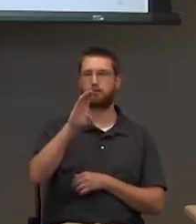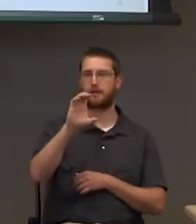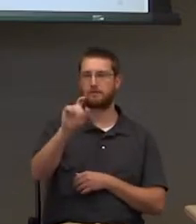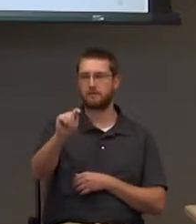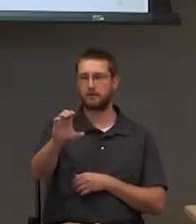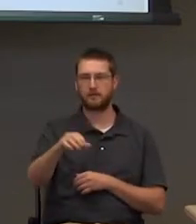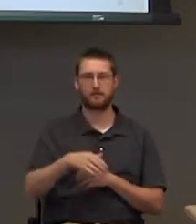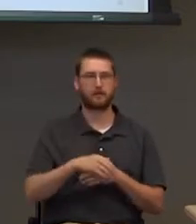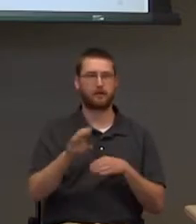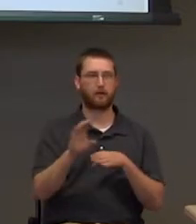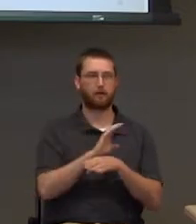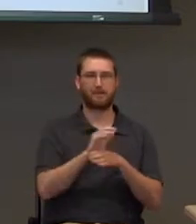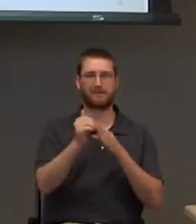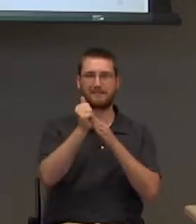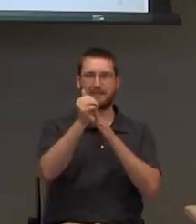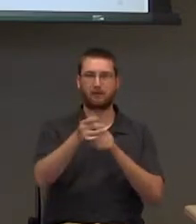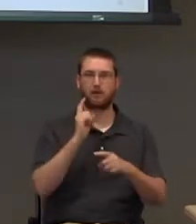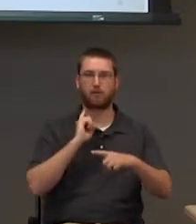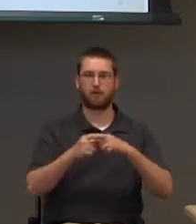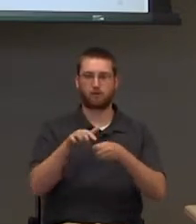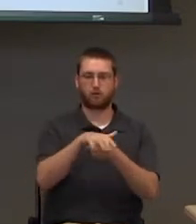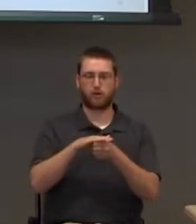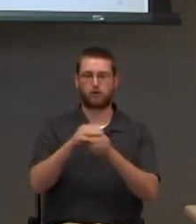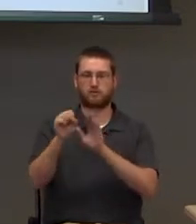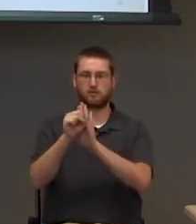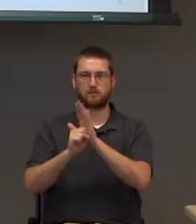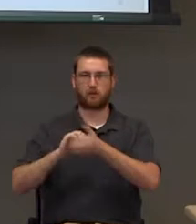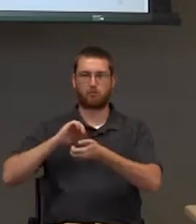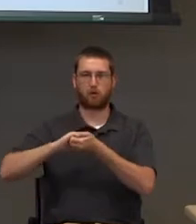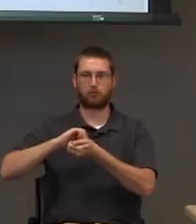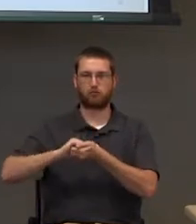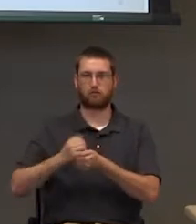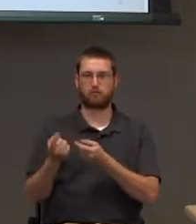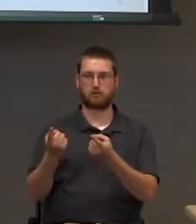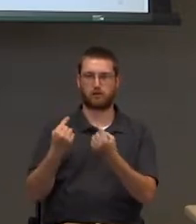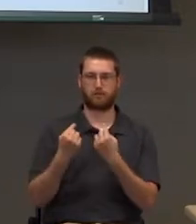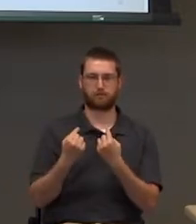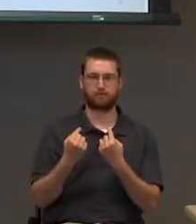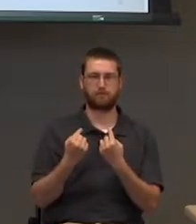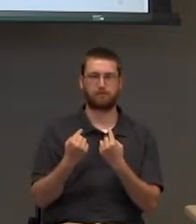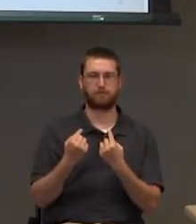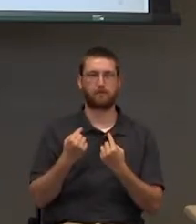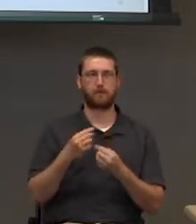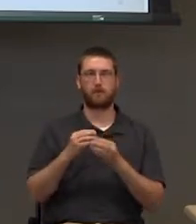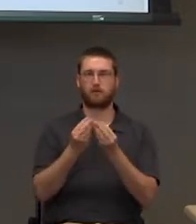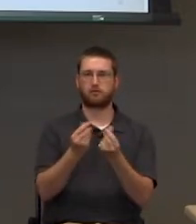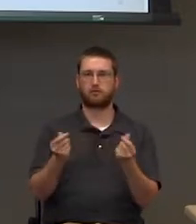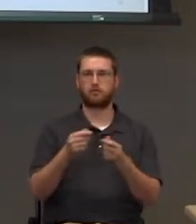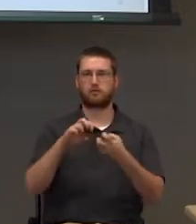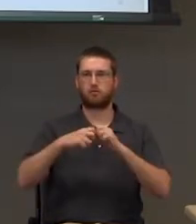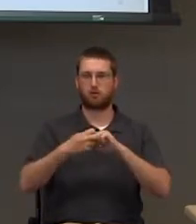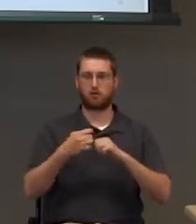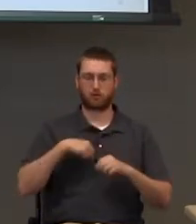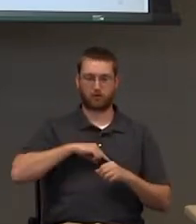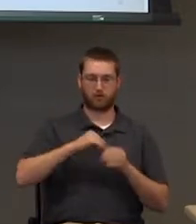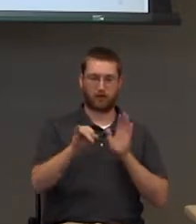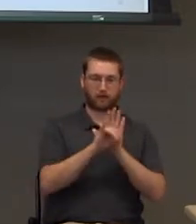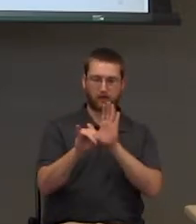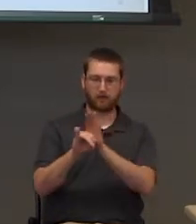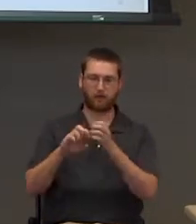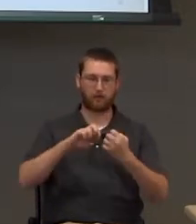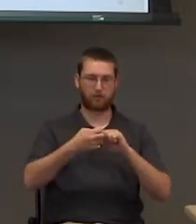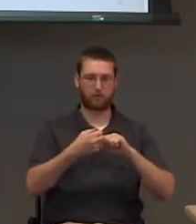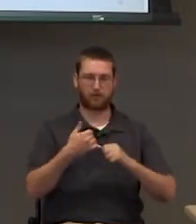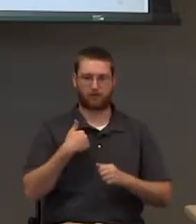leaders, and regional state partnerships together and start coming up with solutions for the problems. We have been very, very good at identifying a lot of the problems